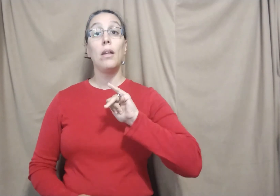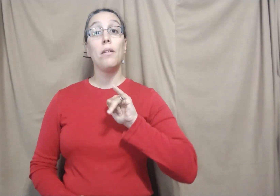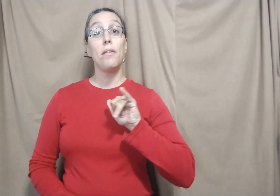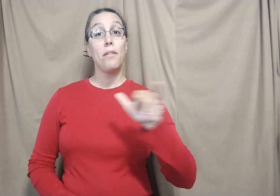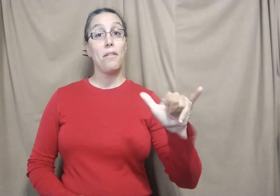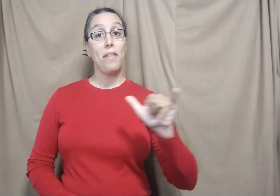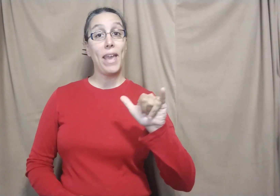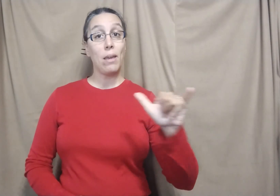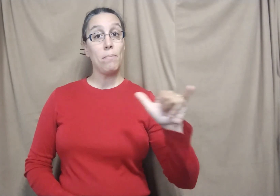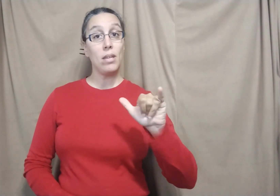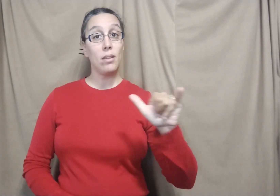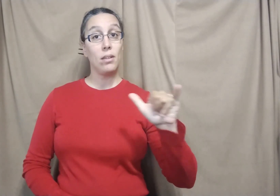same,